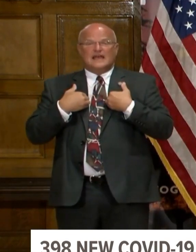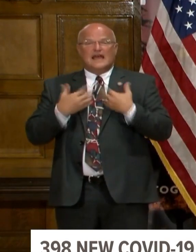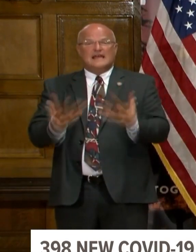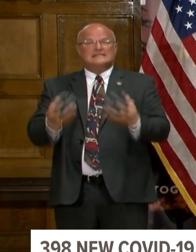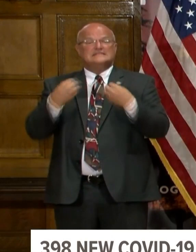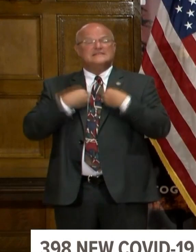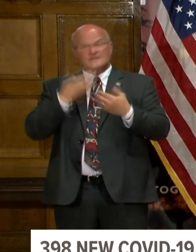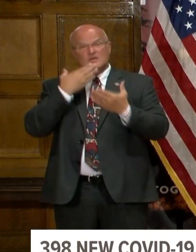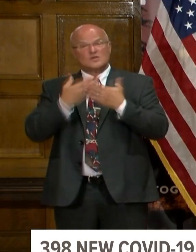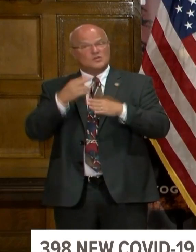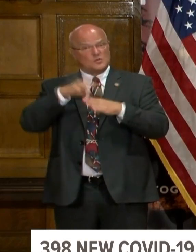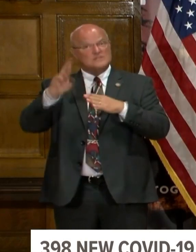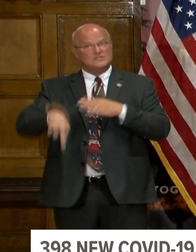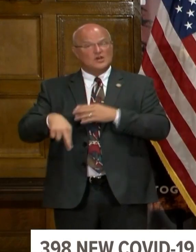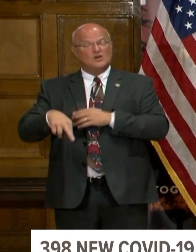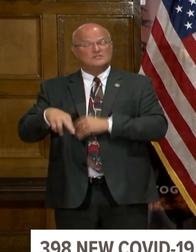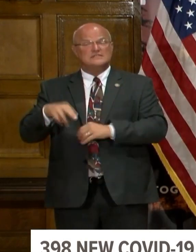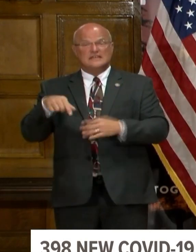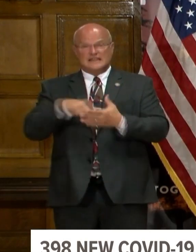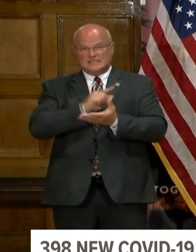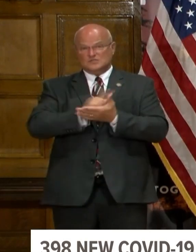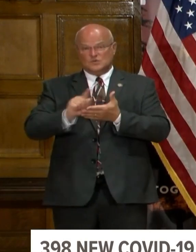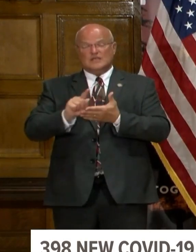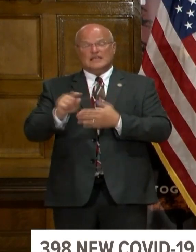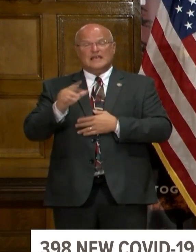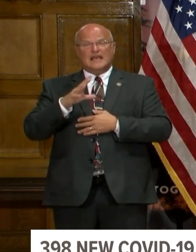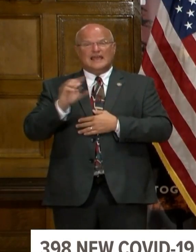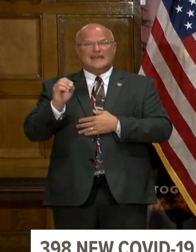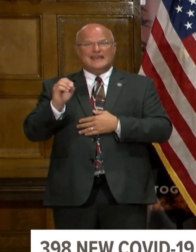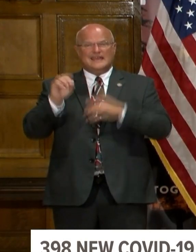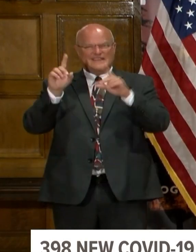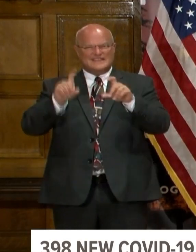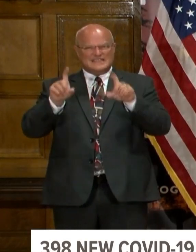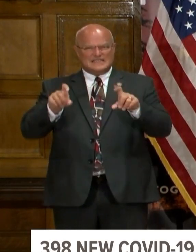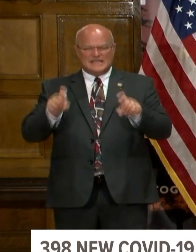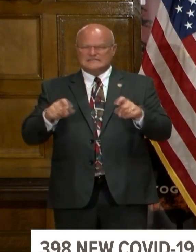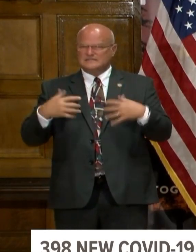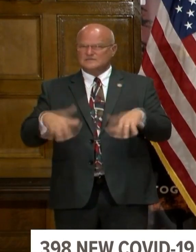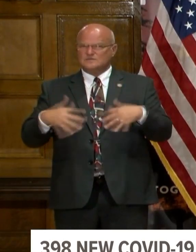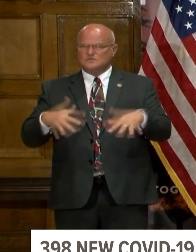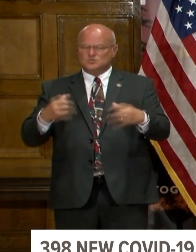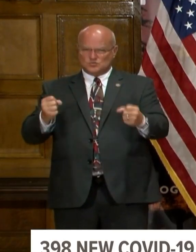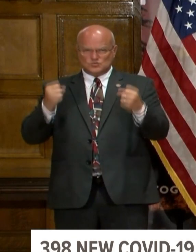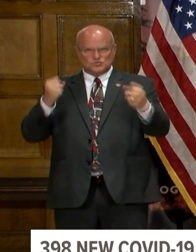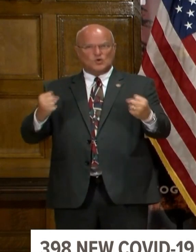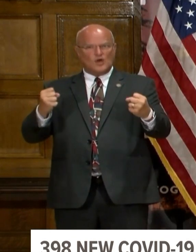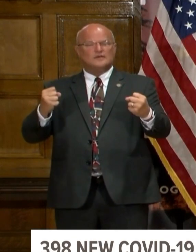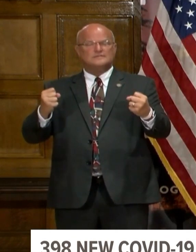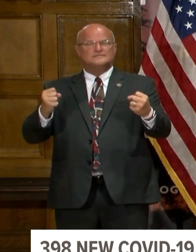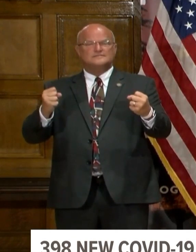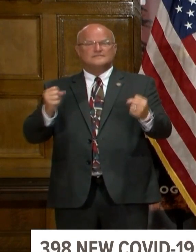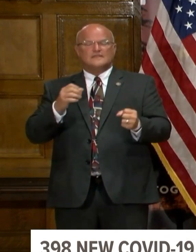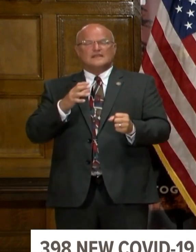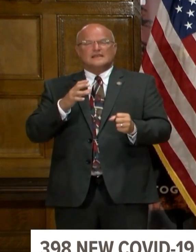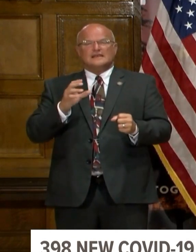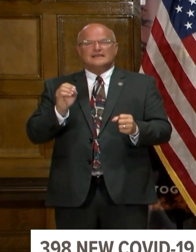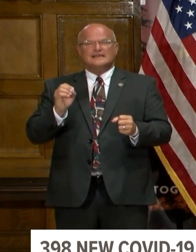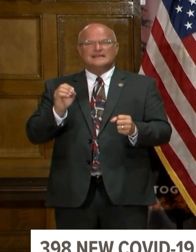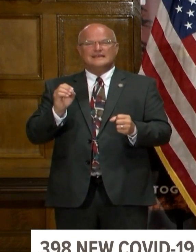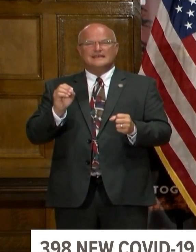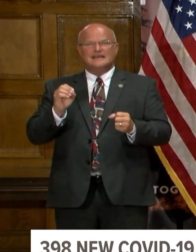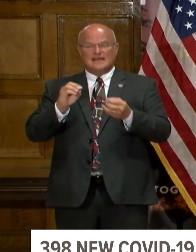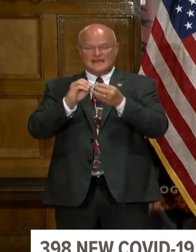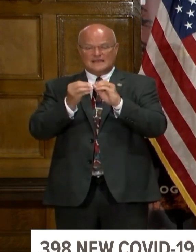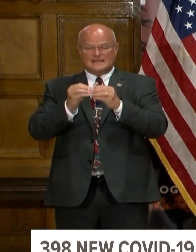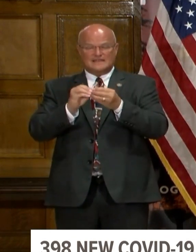given us some good results this week. The testing has been strong, and